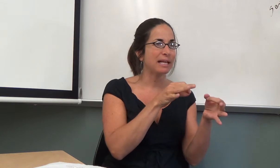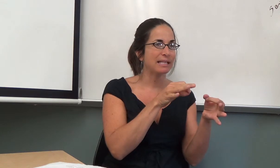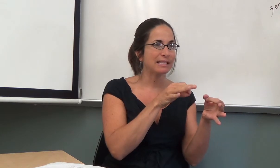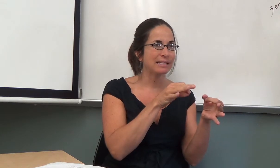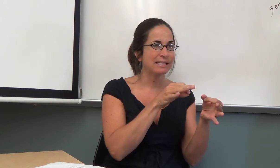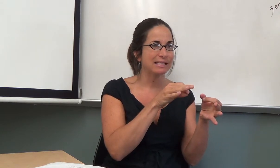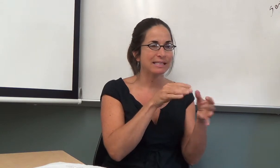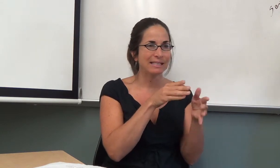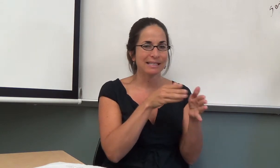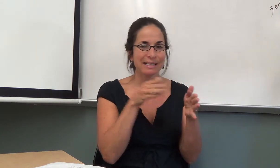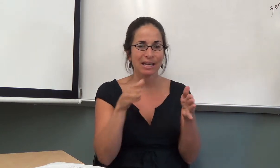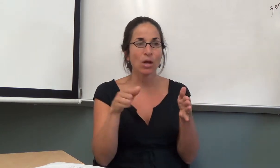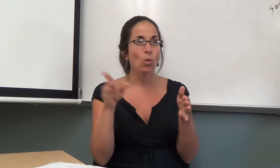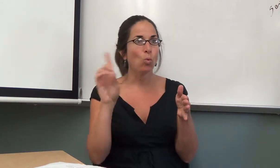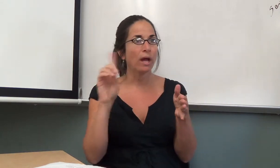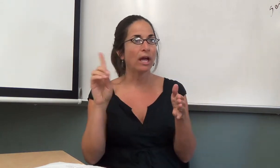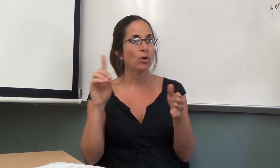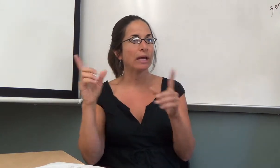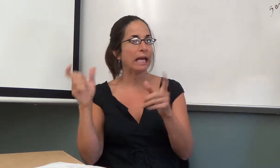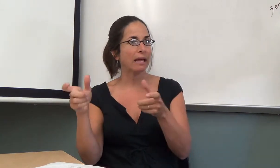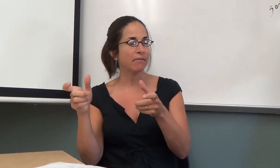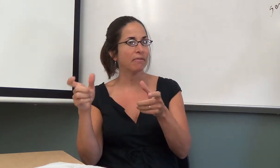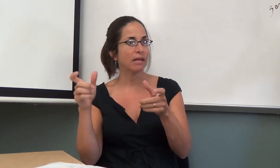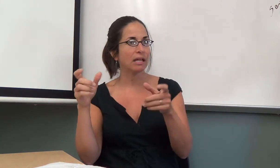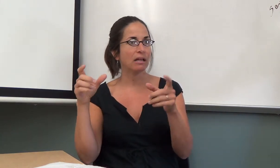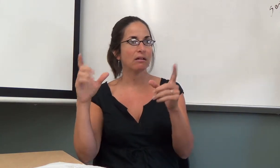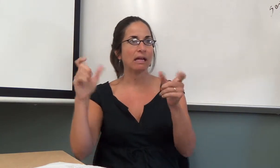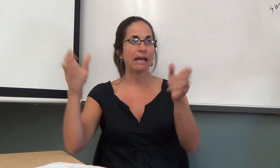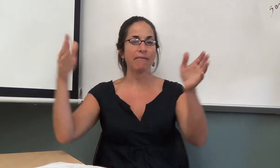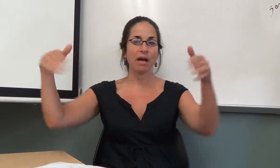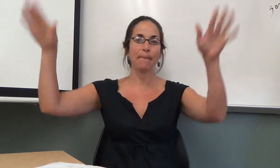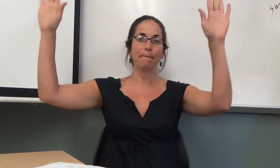silly, but where he gave it, right? Gave it up. Okay?